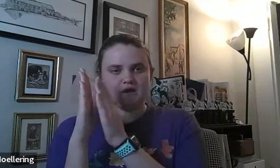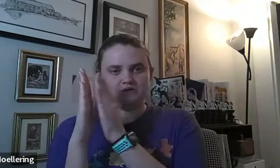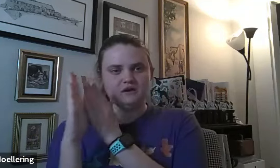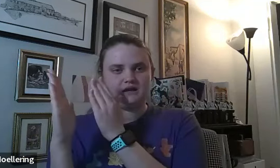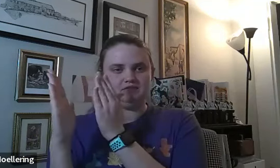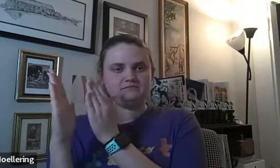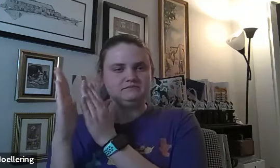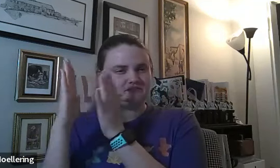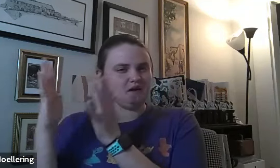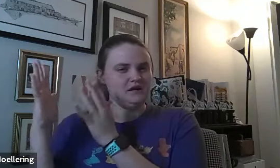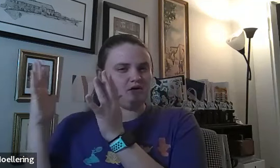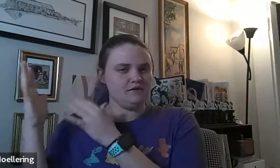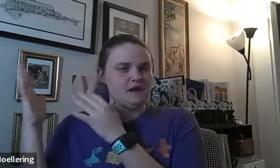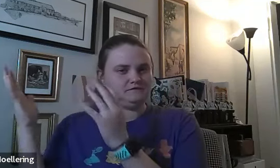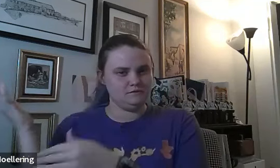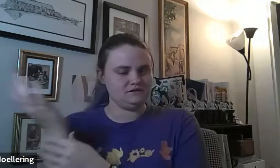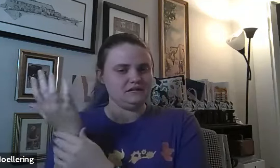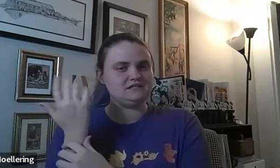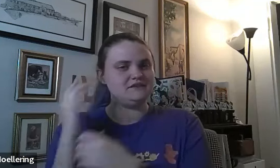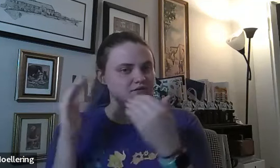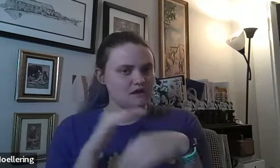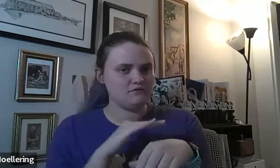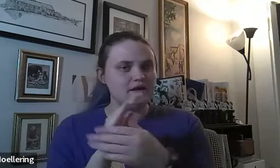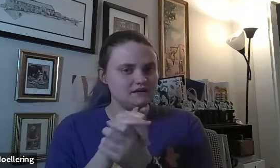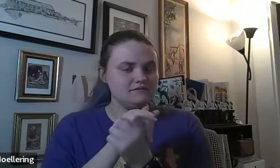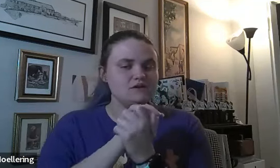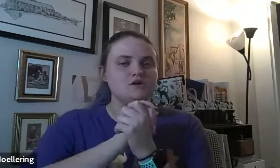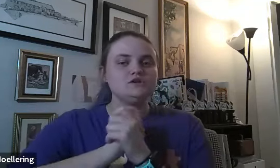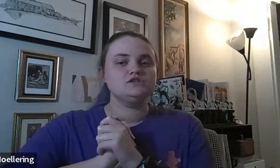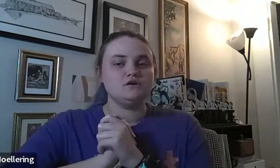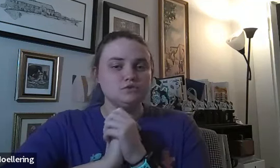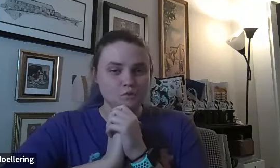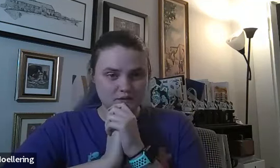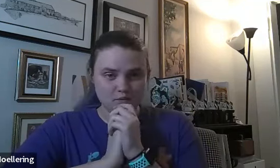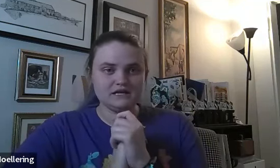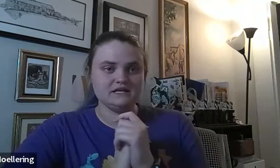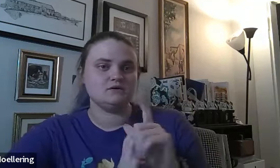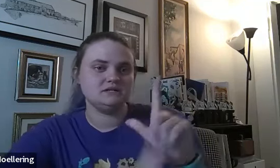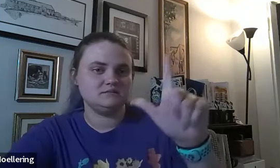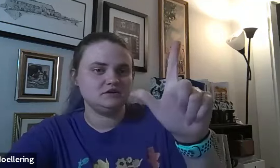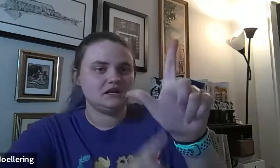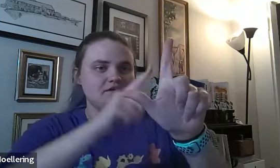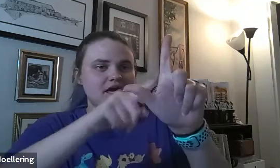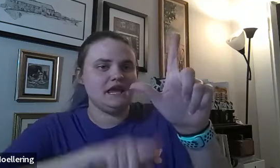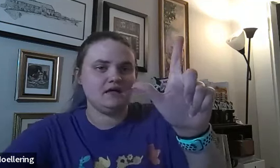you kind of sign all them afterwards. Like I said, they get kind of repetitive. So 21 is going to be, you're going to have that